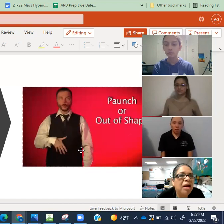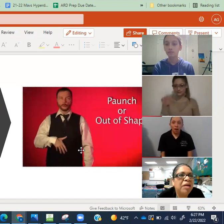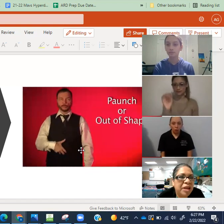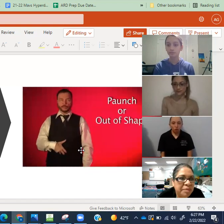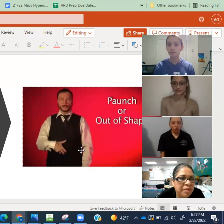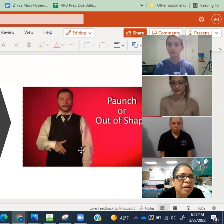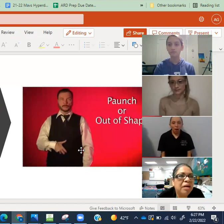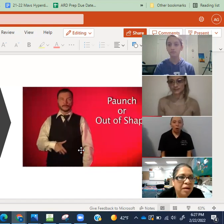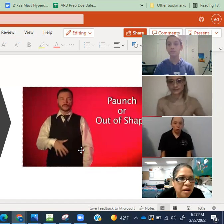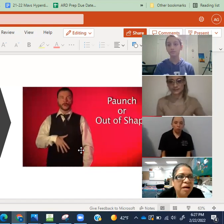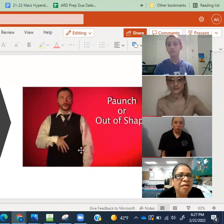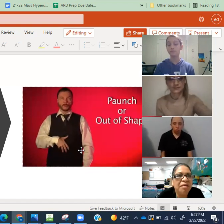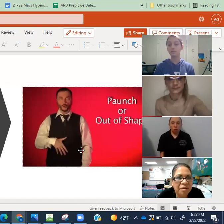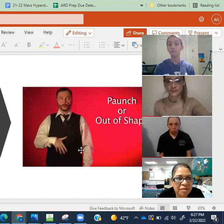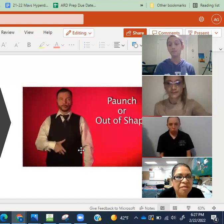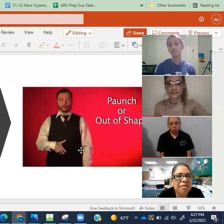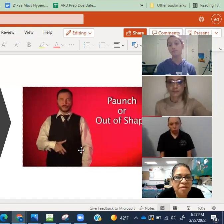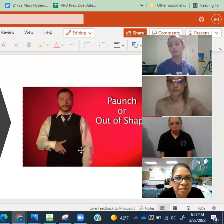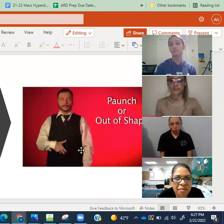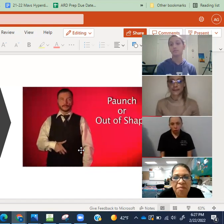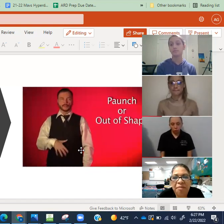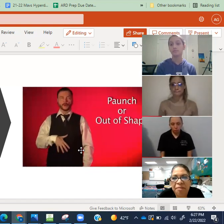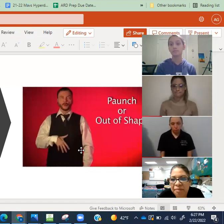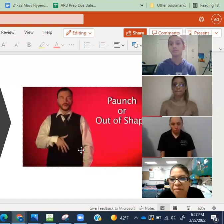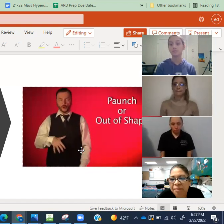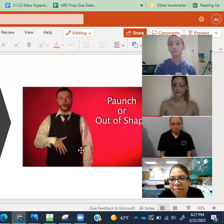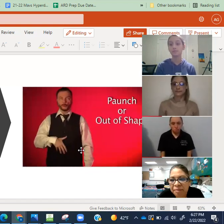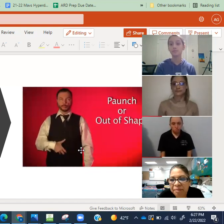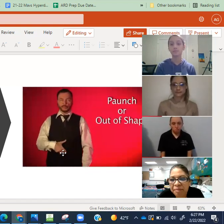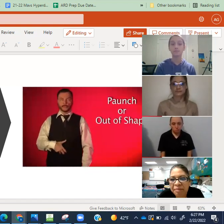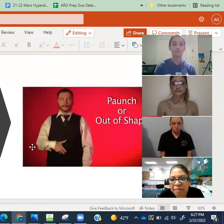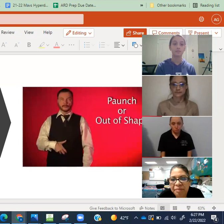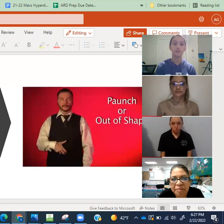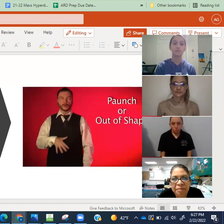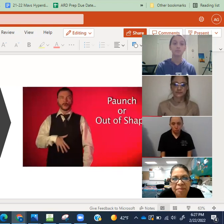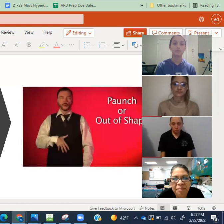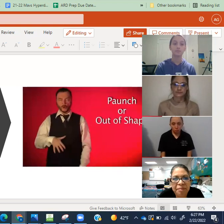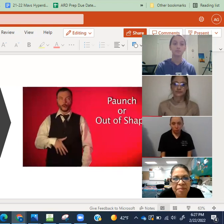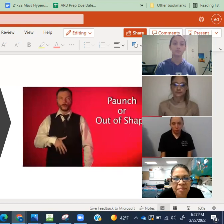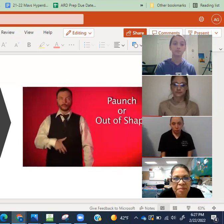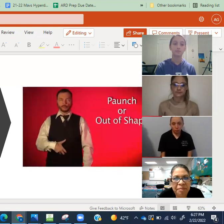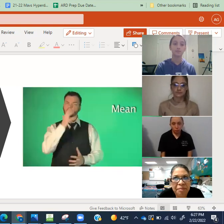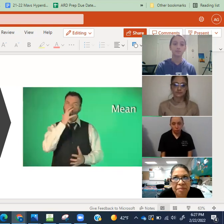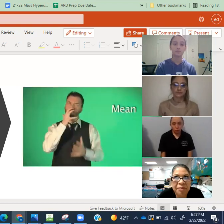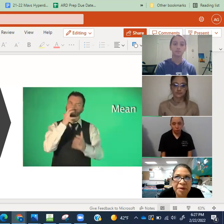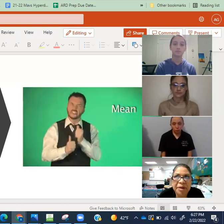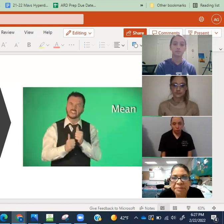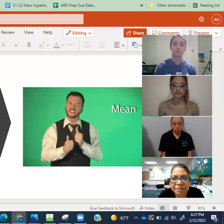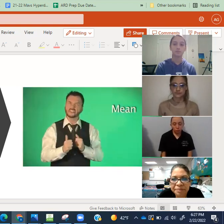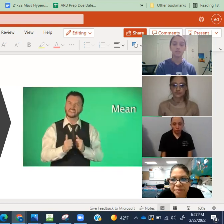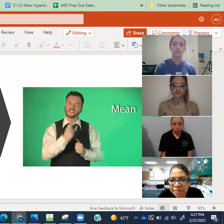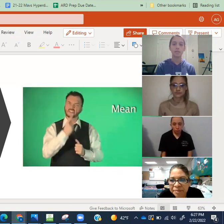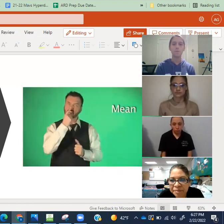Or you Out can of say shape. out of shape. Out. ah, Mhm. Yeah.